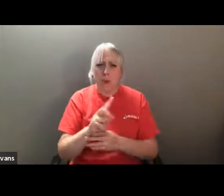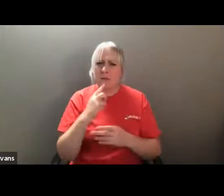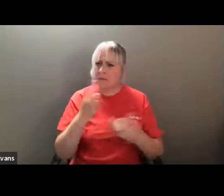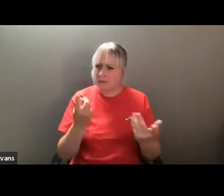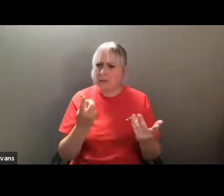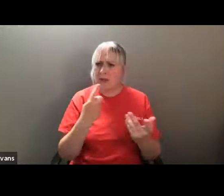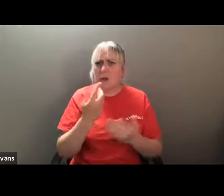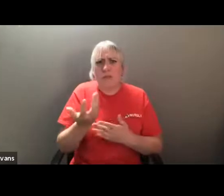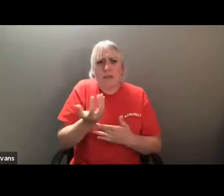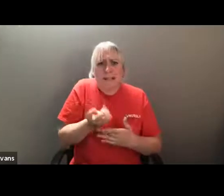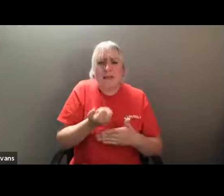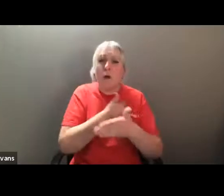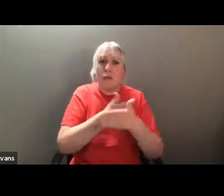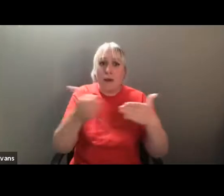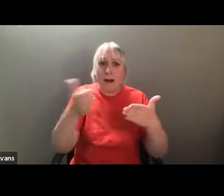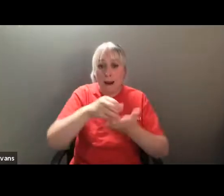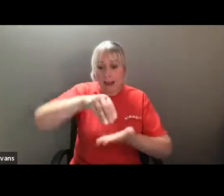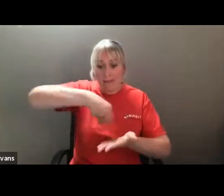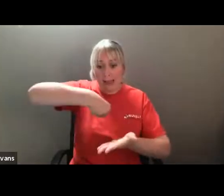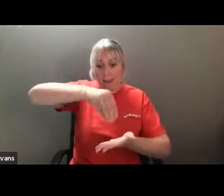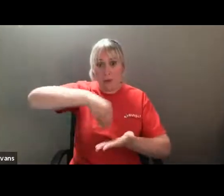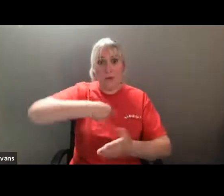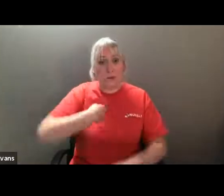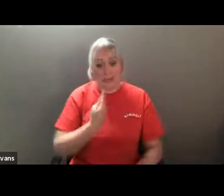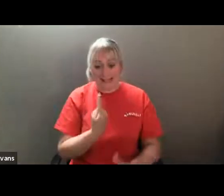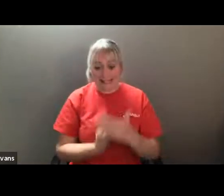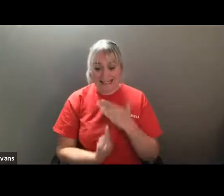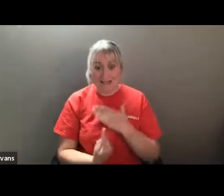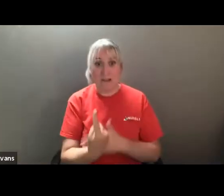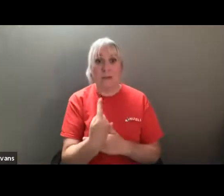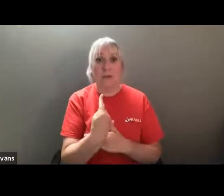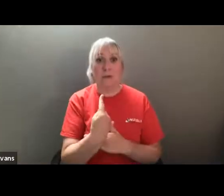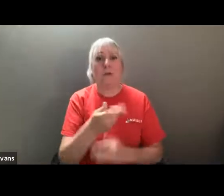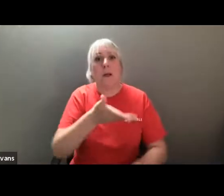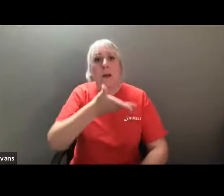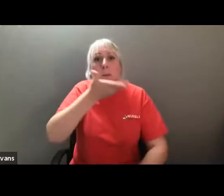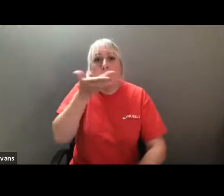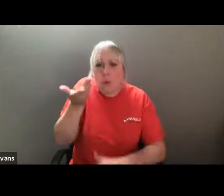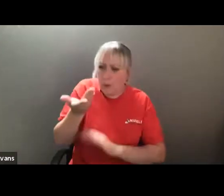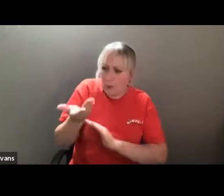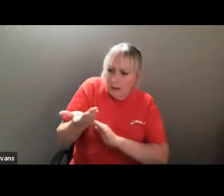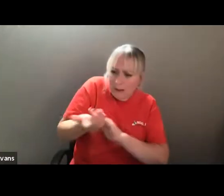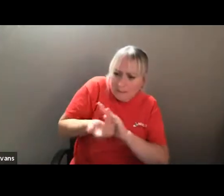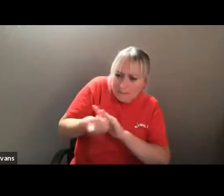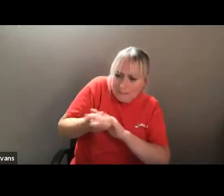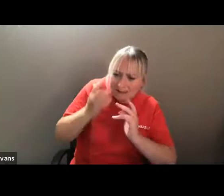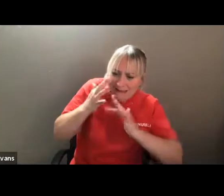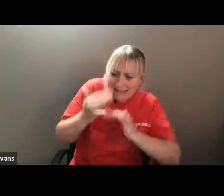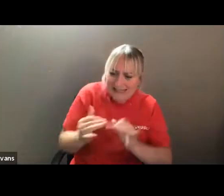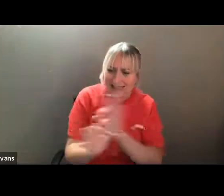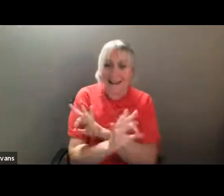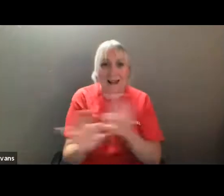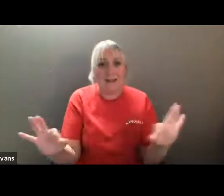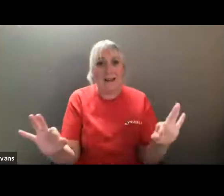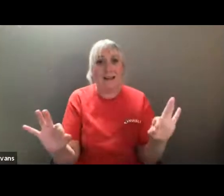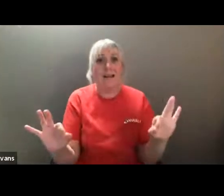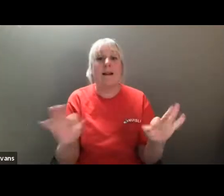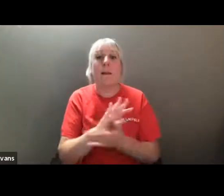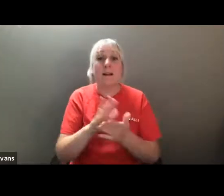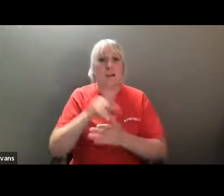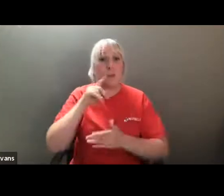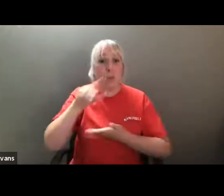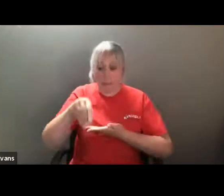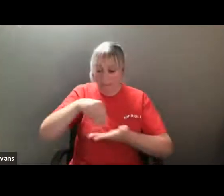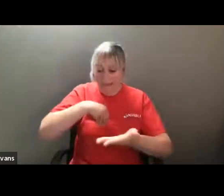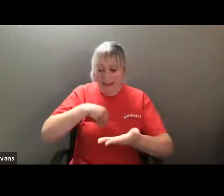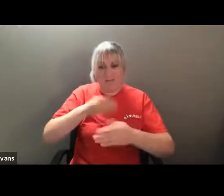cash payment made to individuals without means testing or conditionality. So that means it's paid regardless of how much